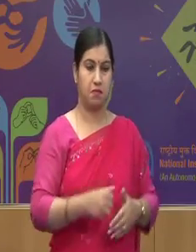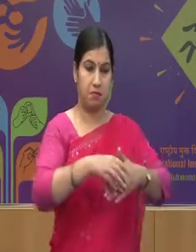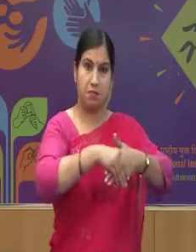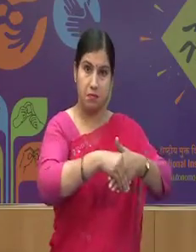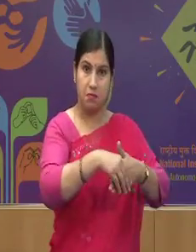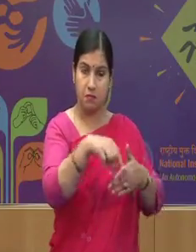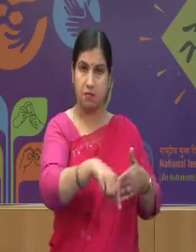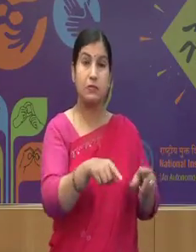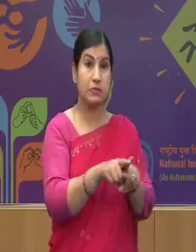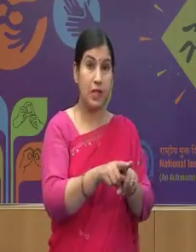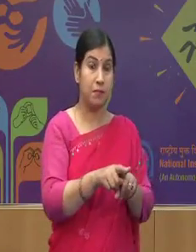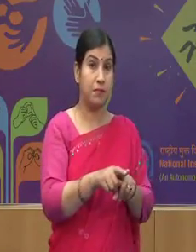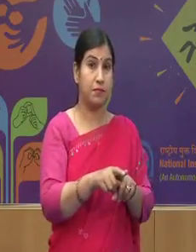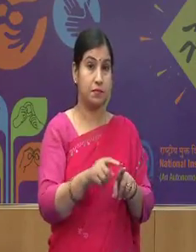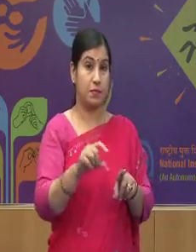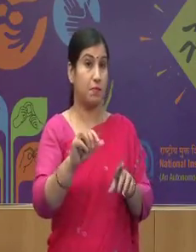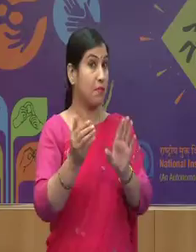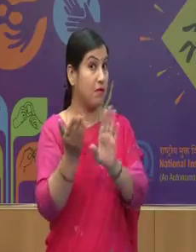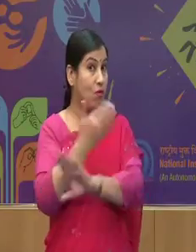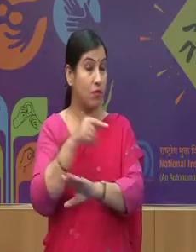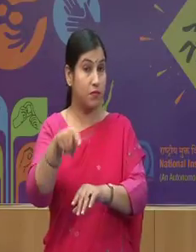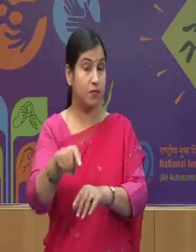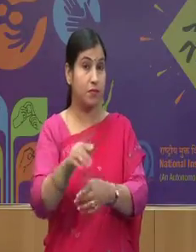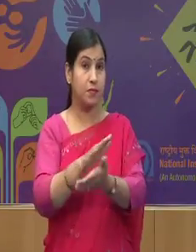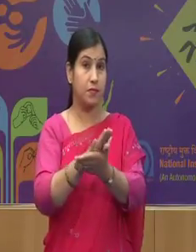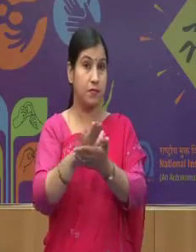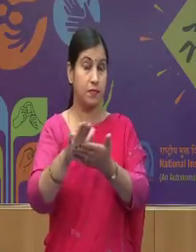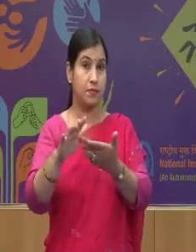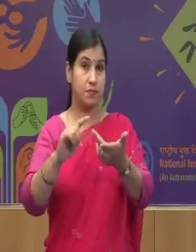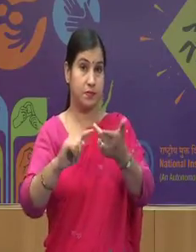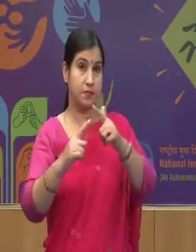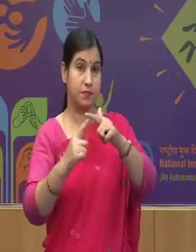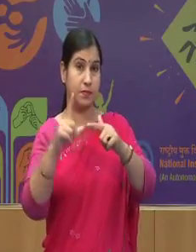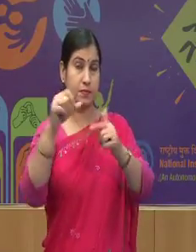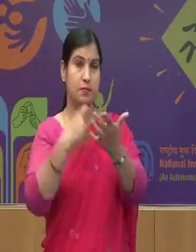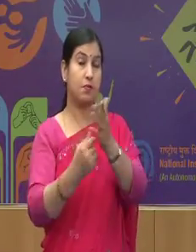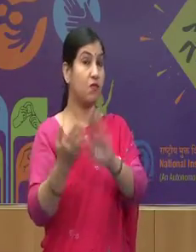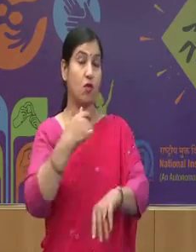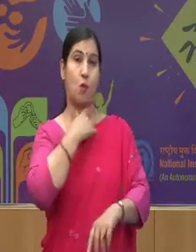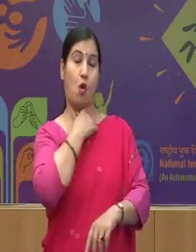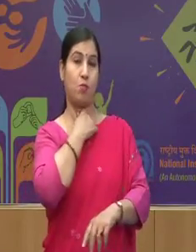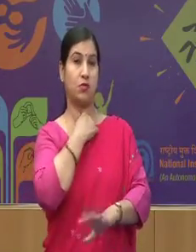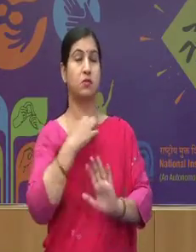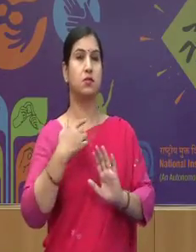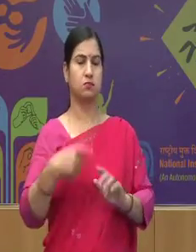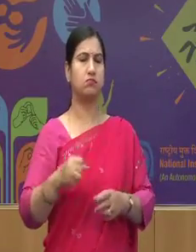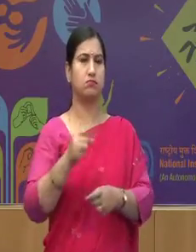And Hitler had promised them that he would once again make Germany